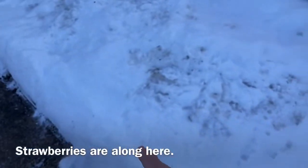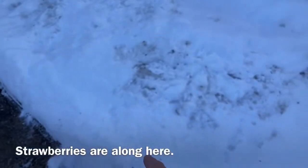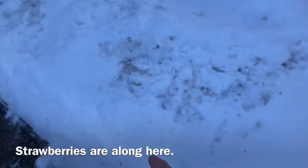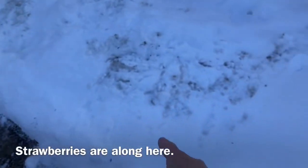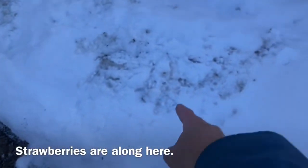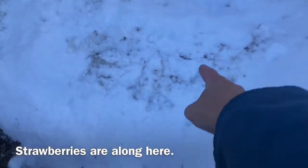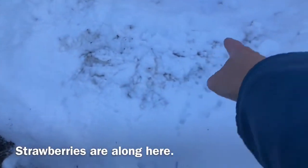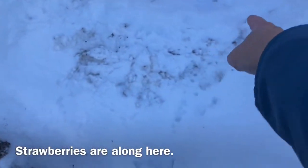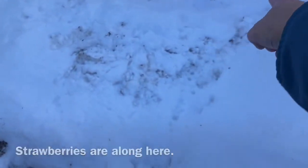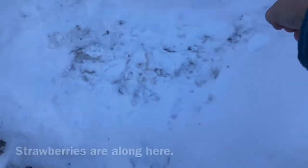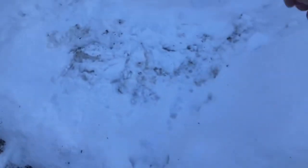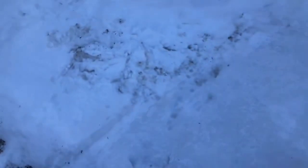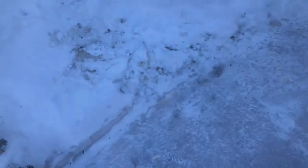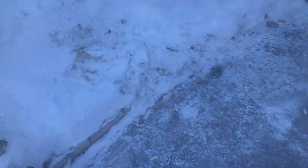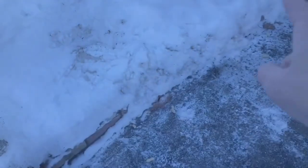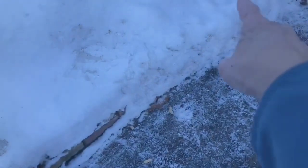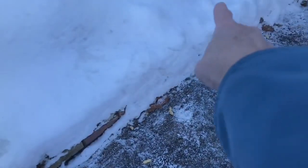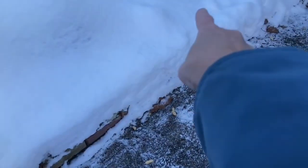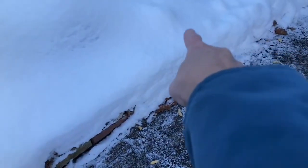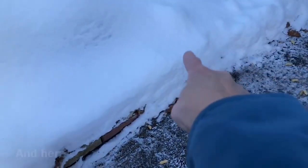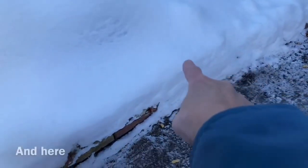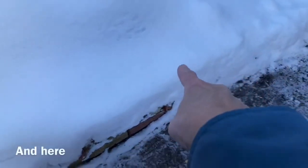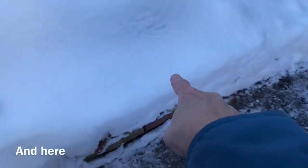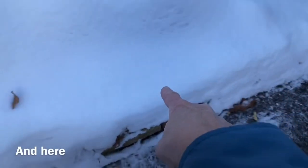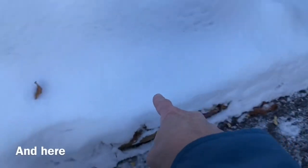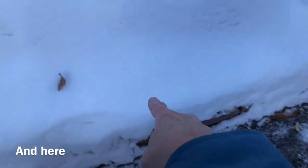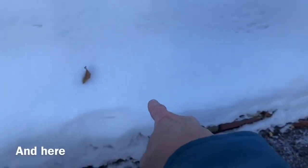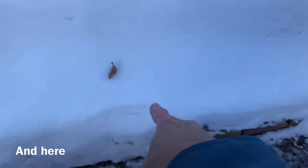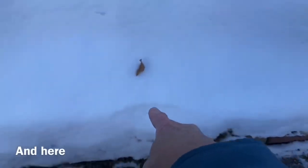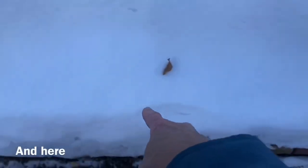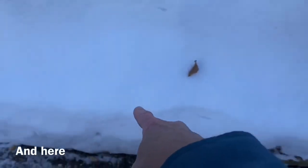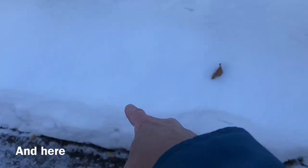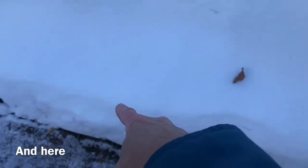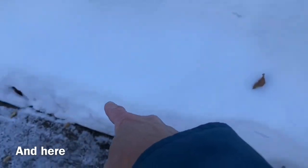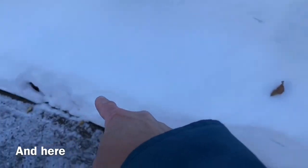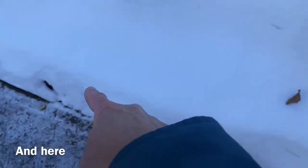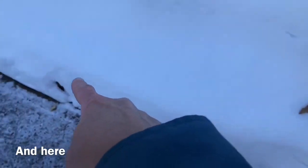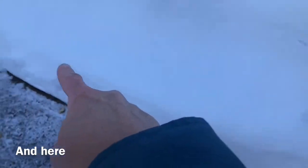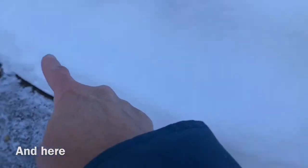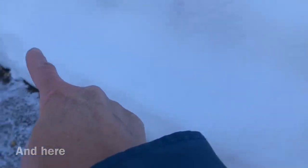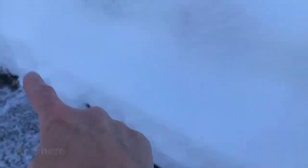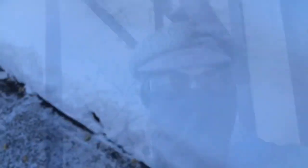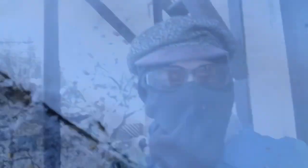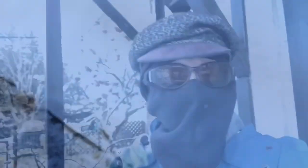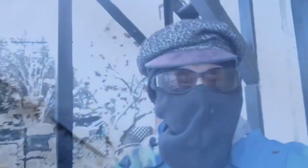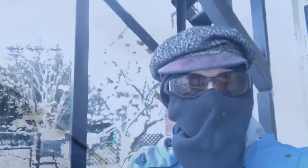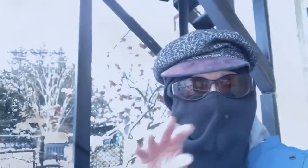are right along here and right over here.